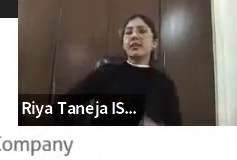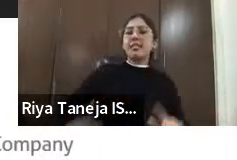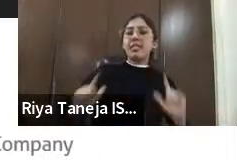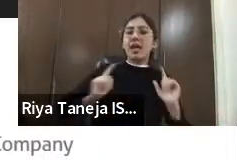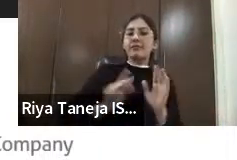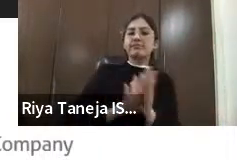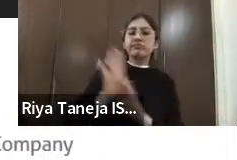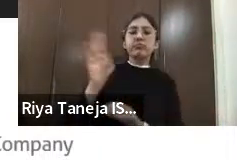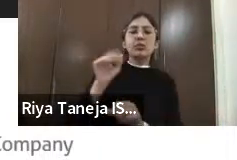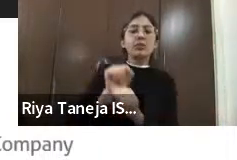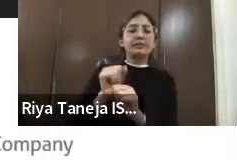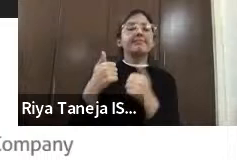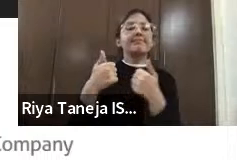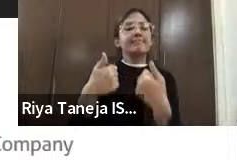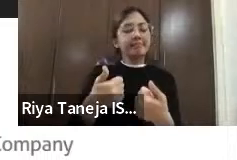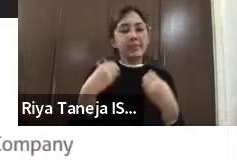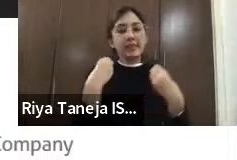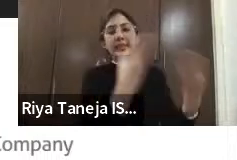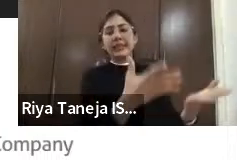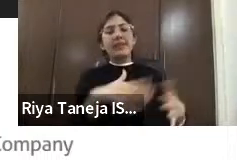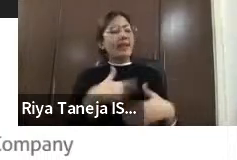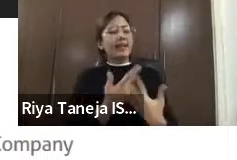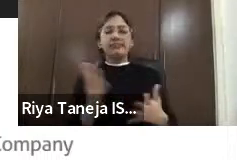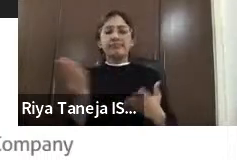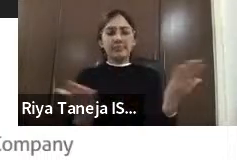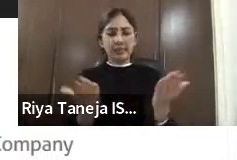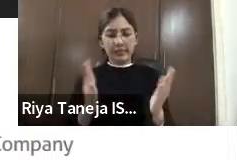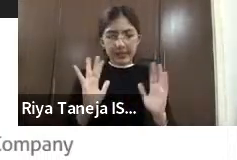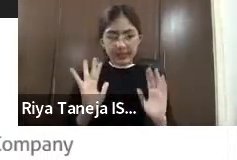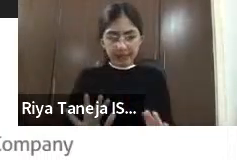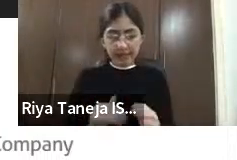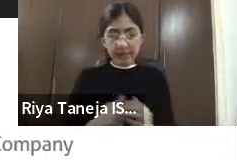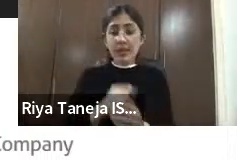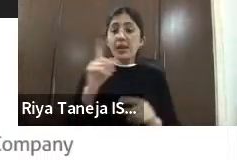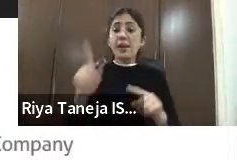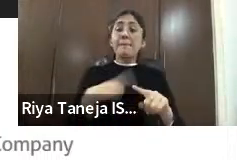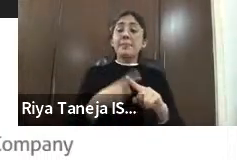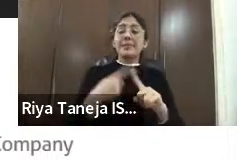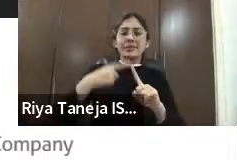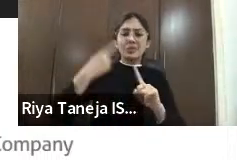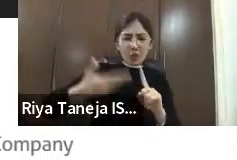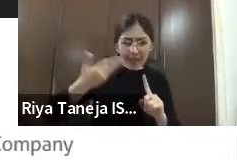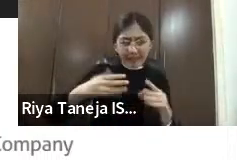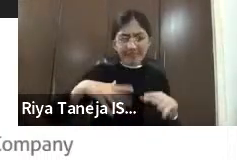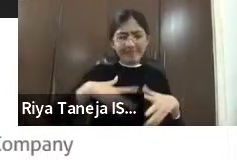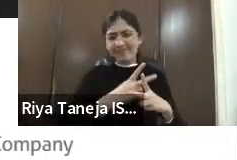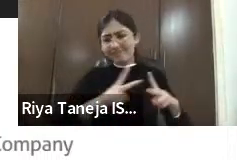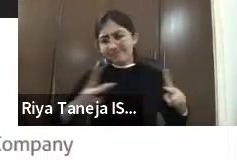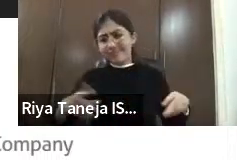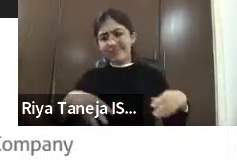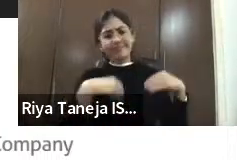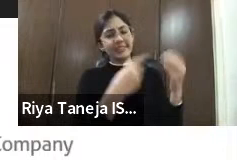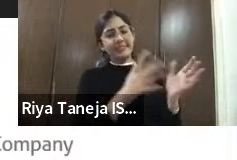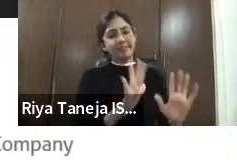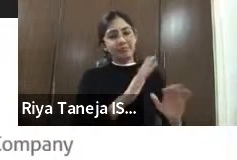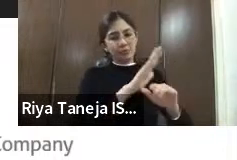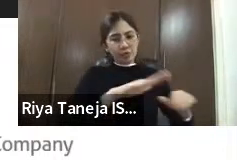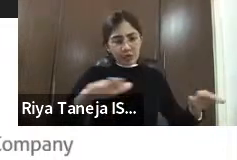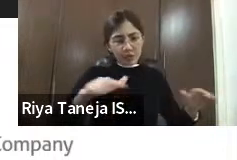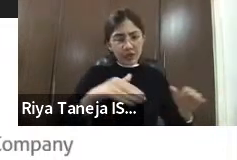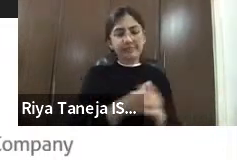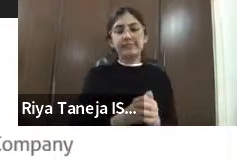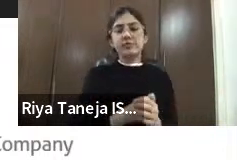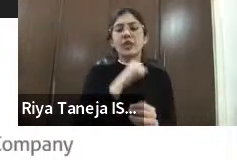and rehabilitation services. Pre-vocational and vocational training is provided to trainable children of